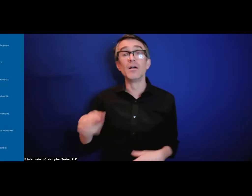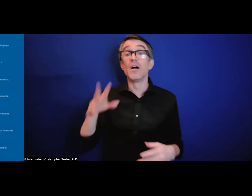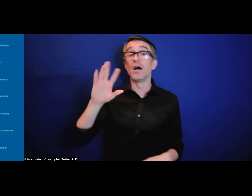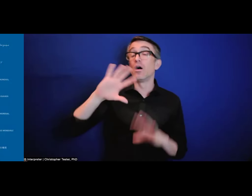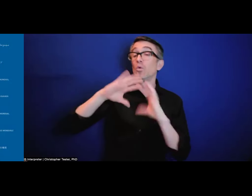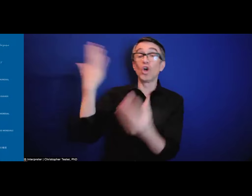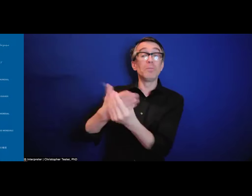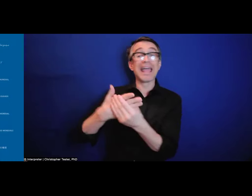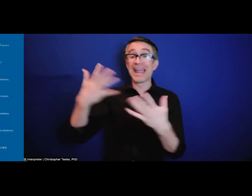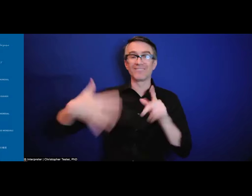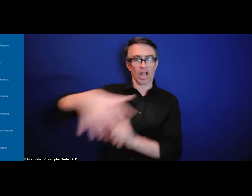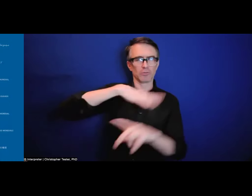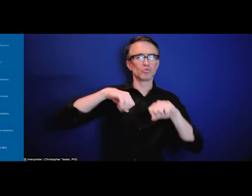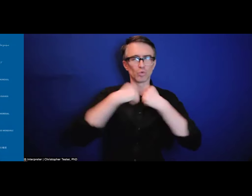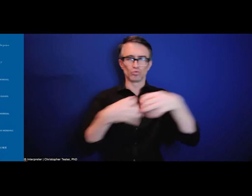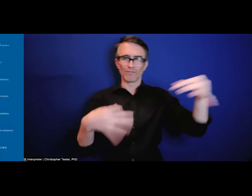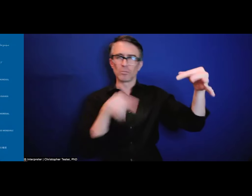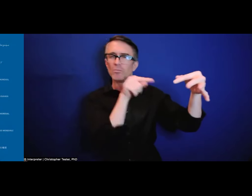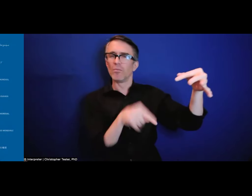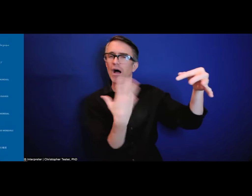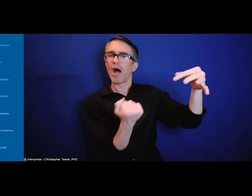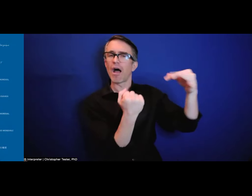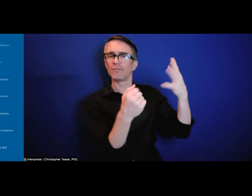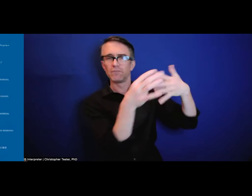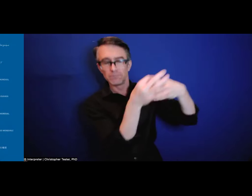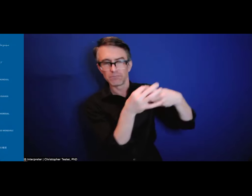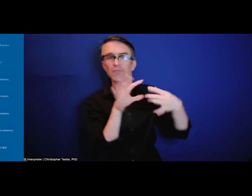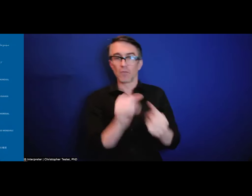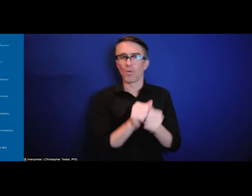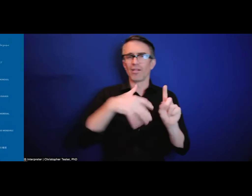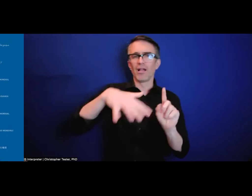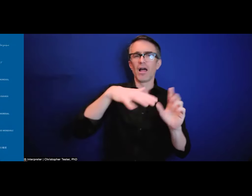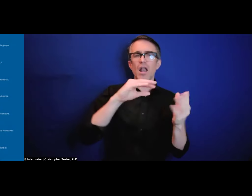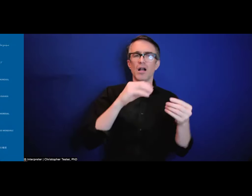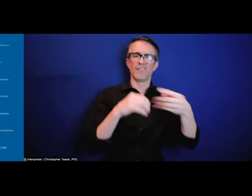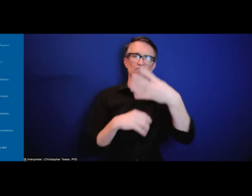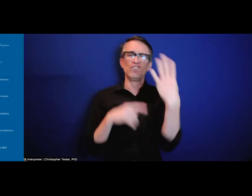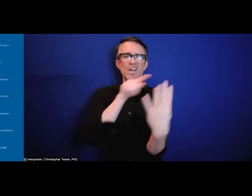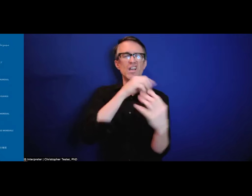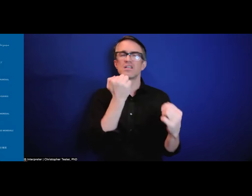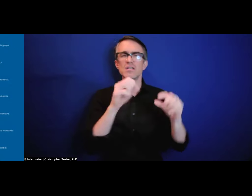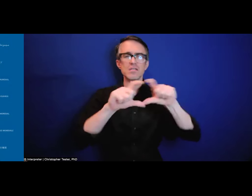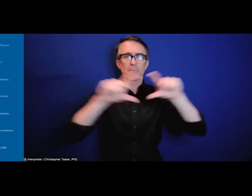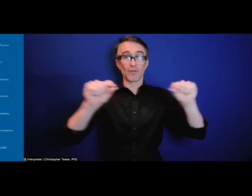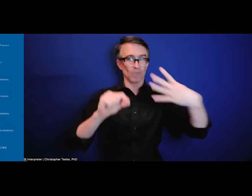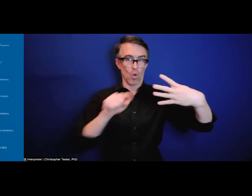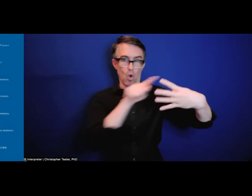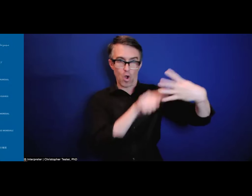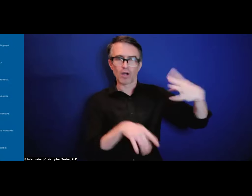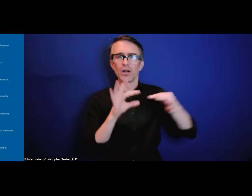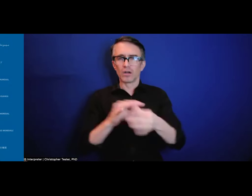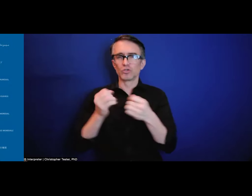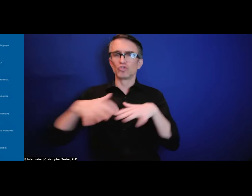with disabilities. The environmental social framework and the disability inclusion and accountability framework